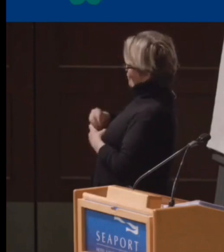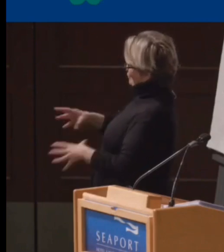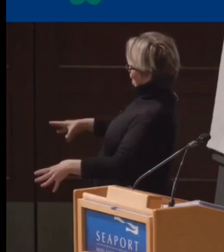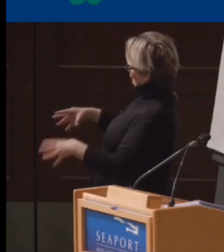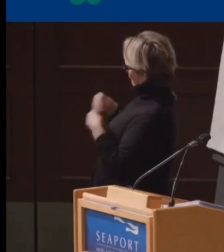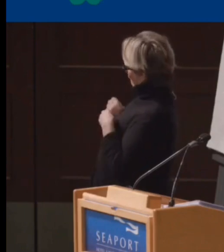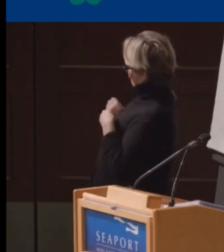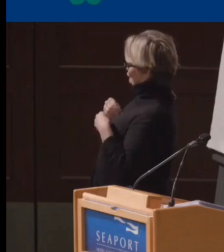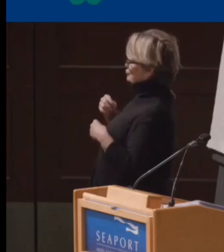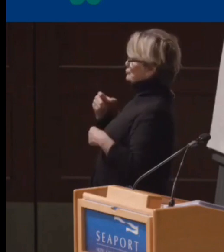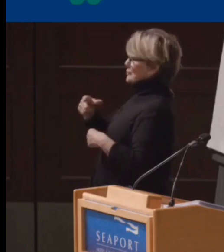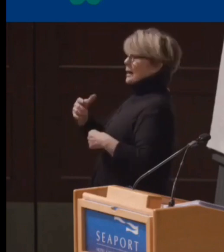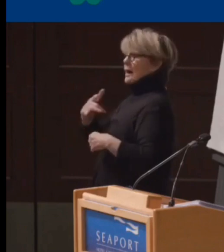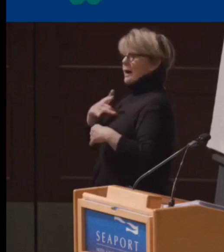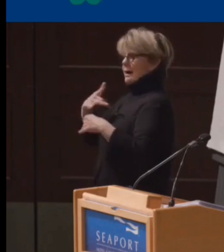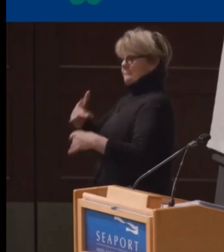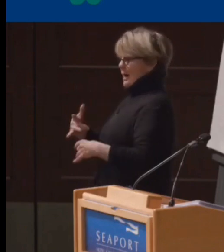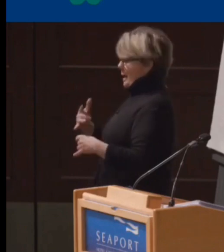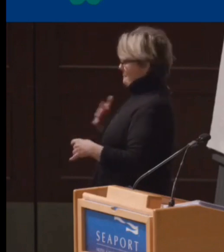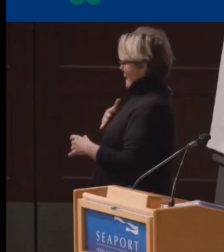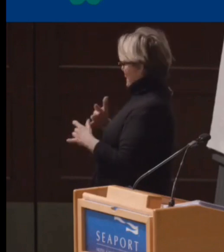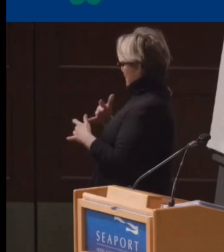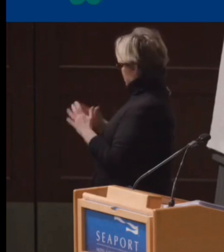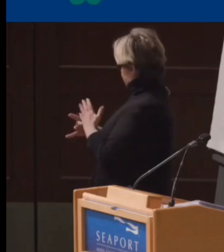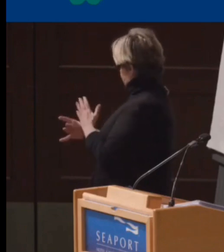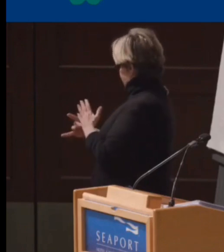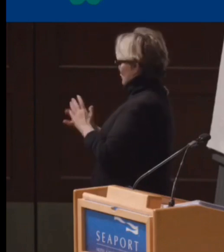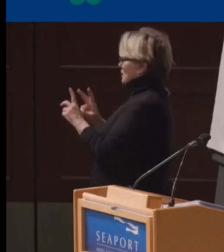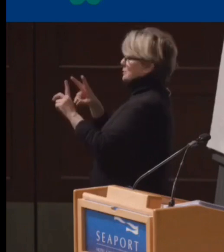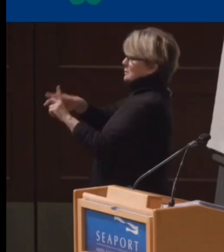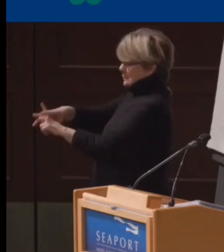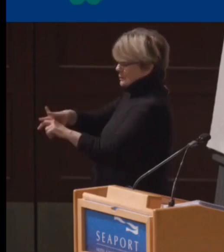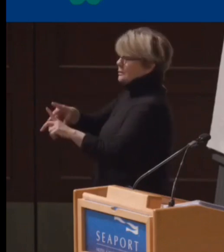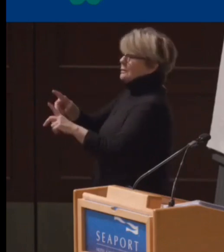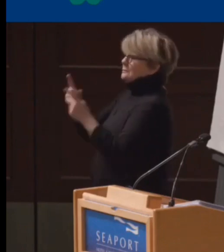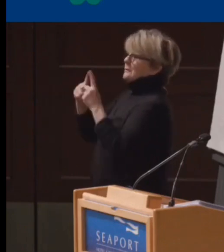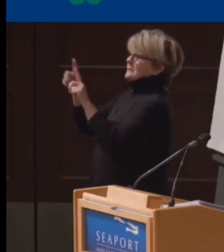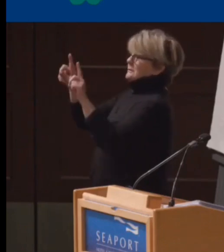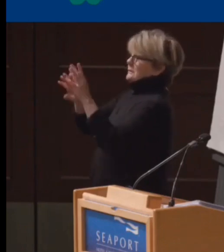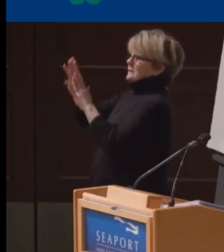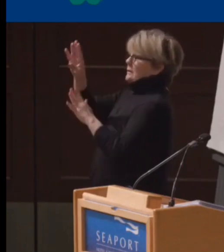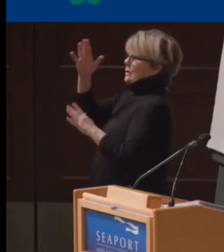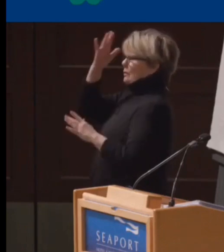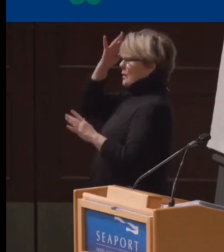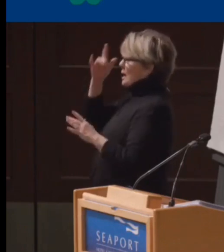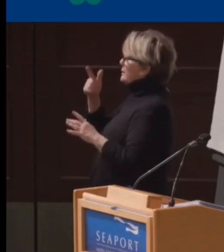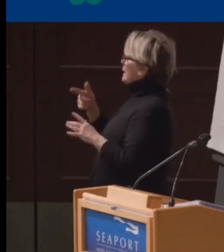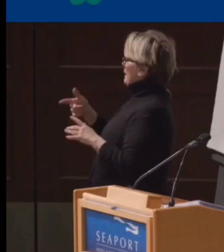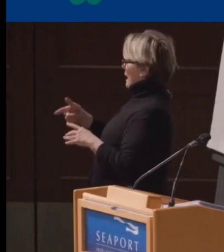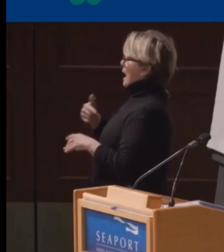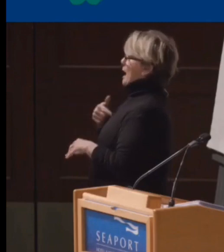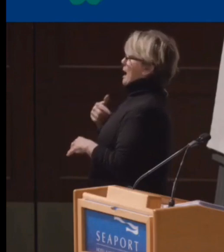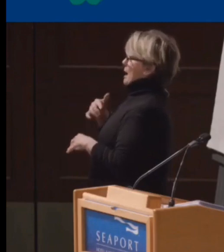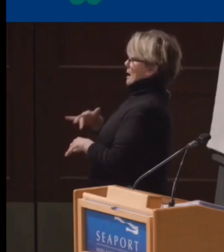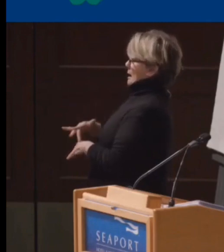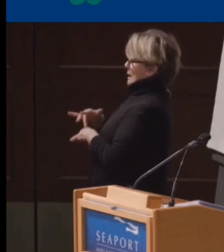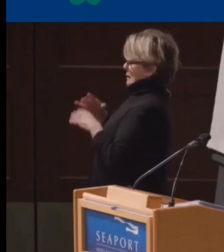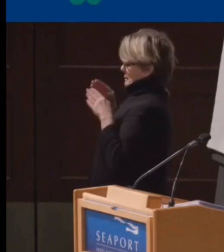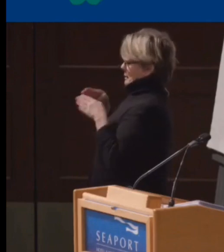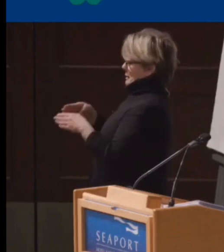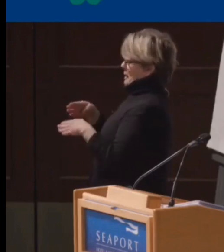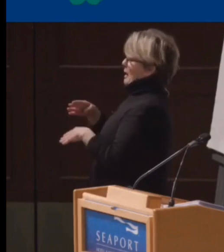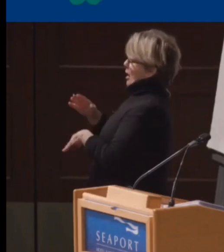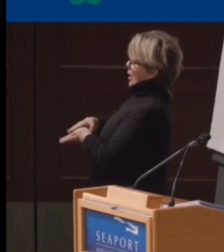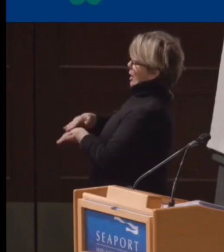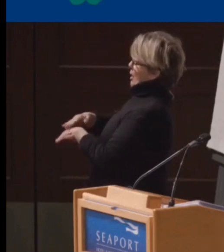rules govern nature to succeed in everyday life. For example, I can hyper-focus on schoolwork. Once I get started with